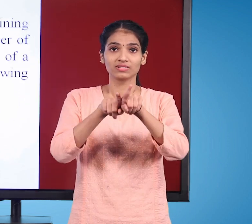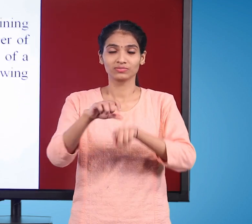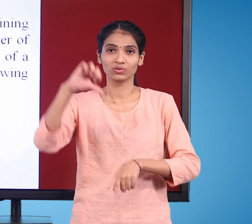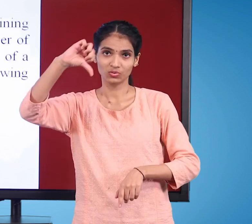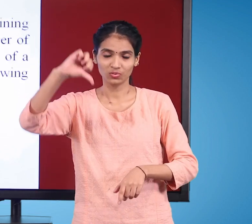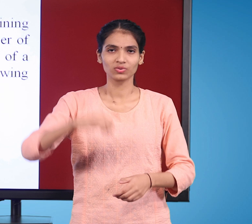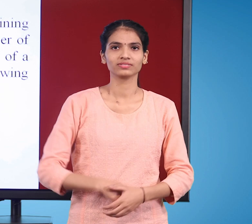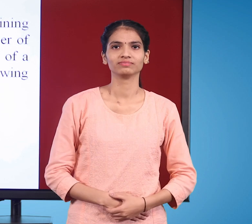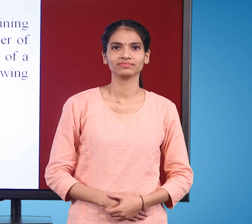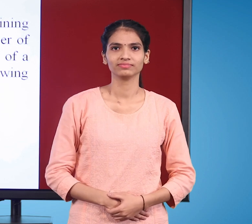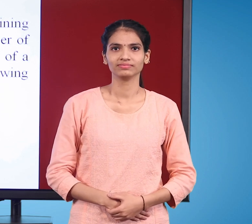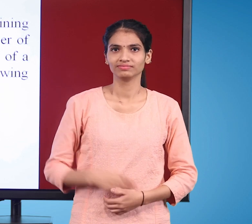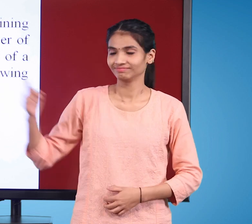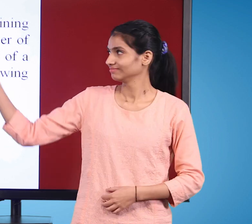Example 9.